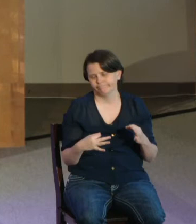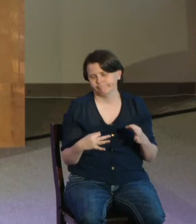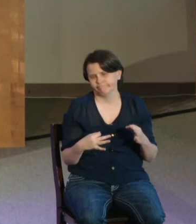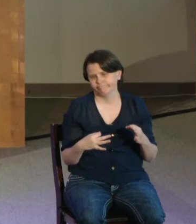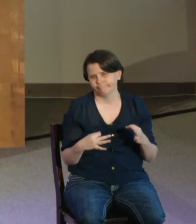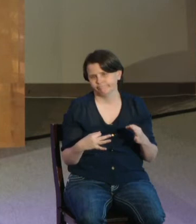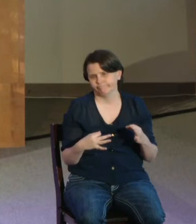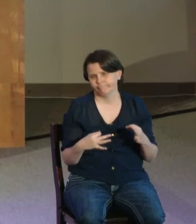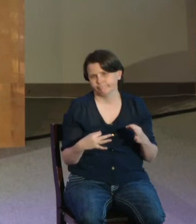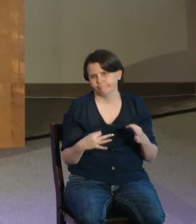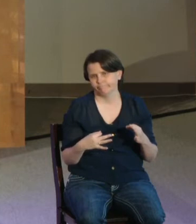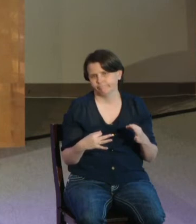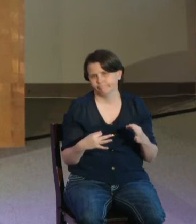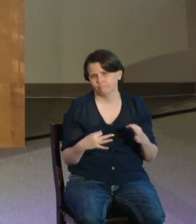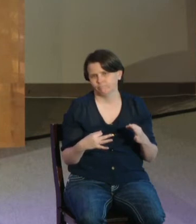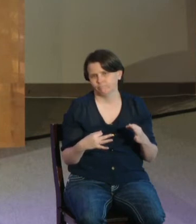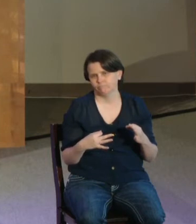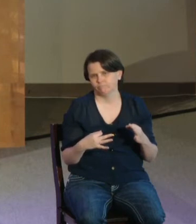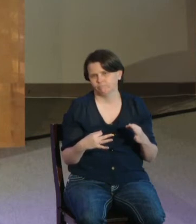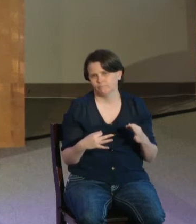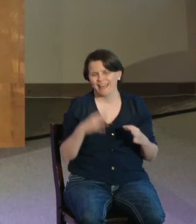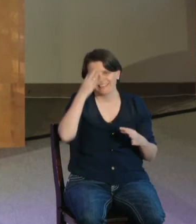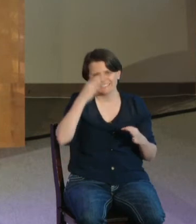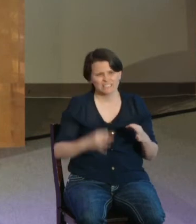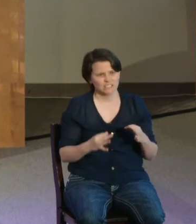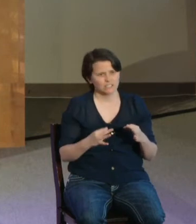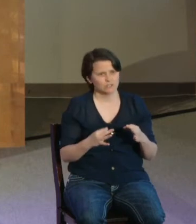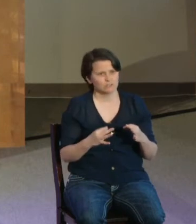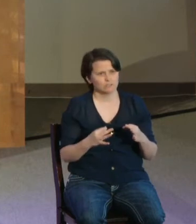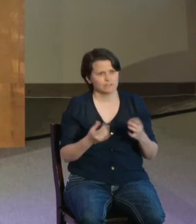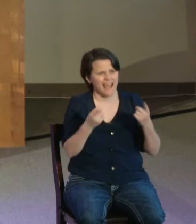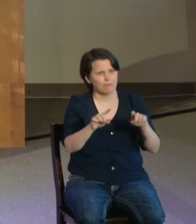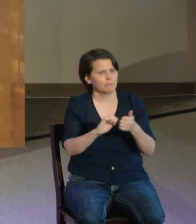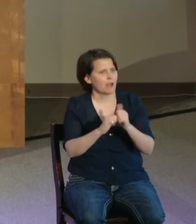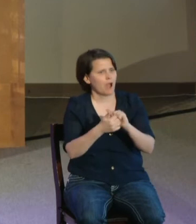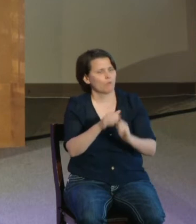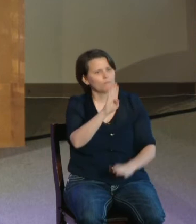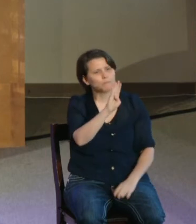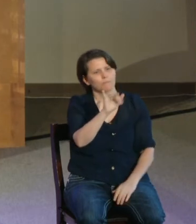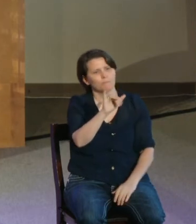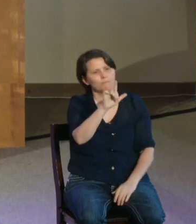And here's how the decision is made: by our bylaws. Our bylaws dictate how